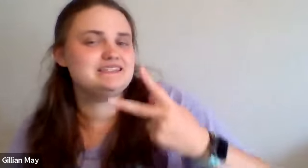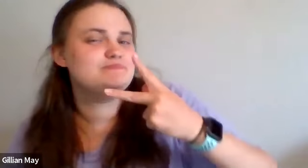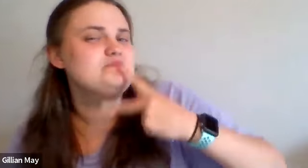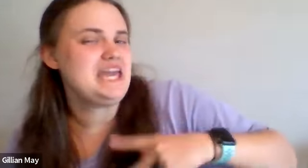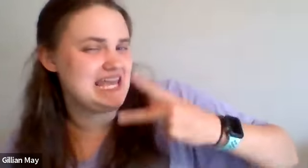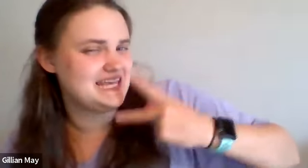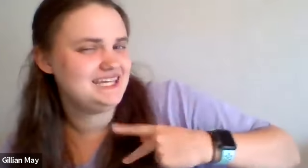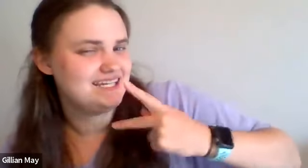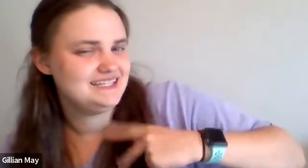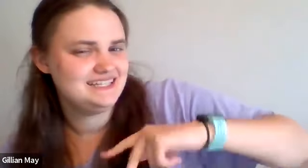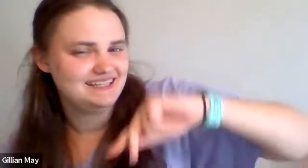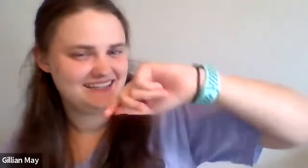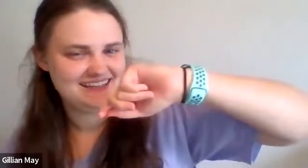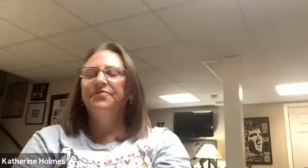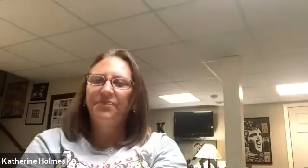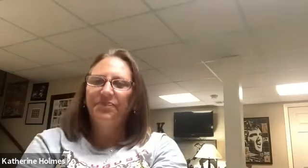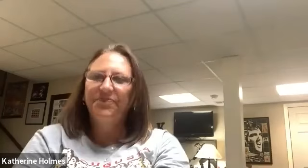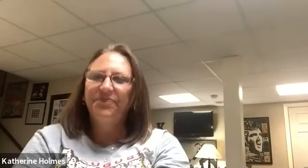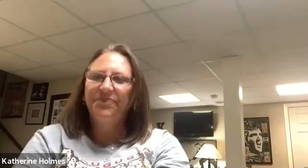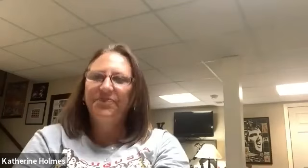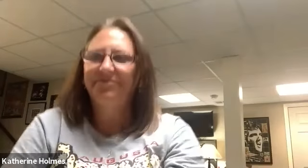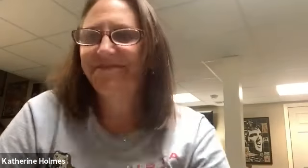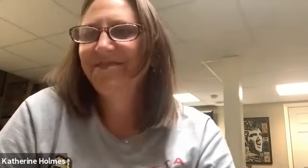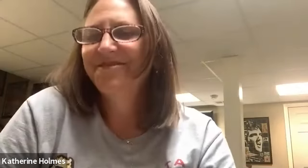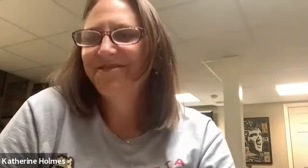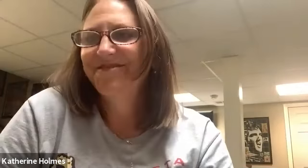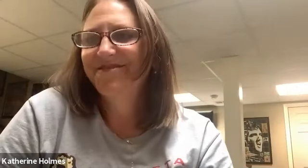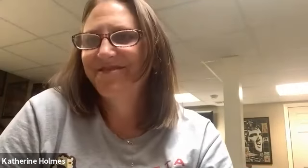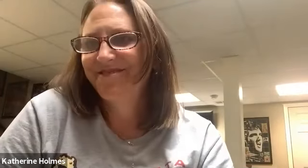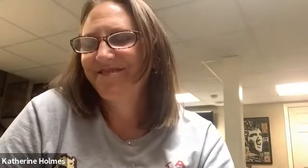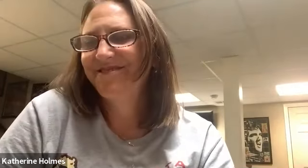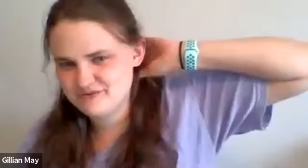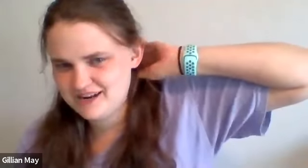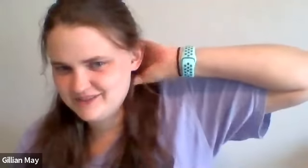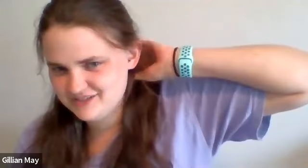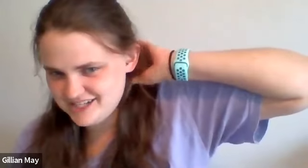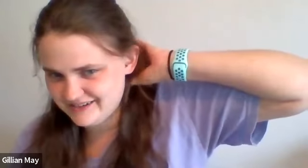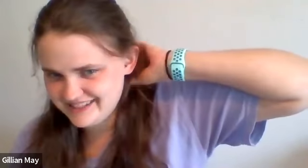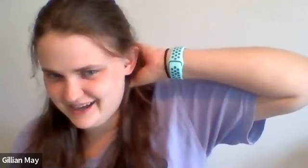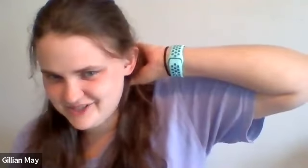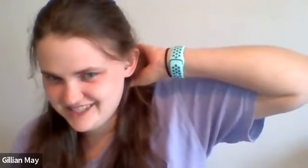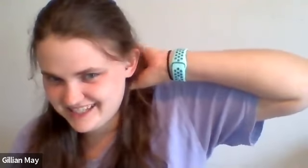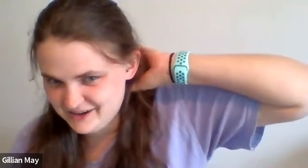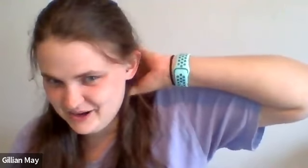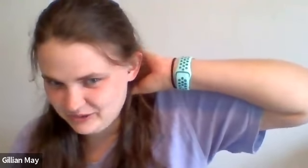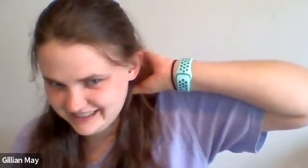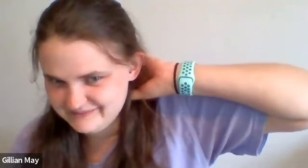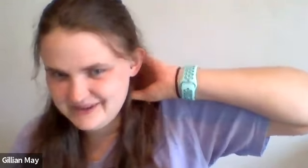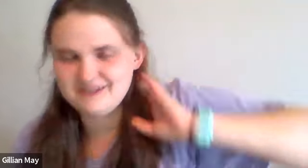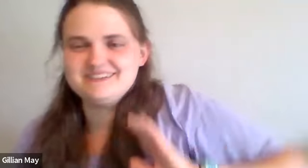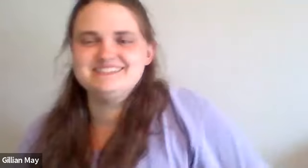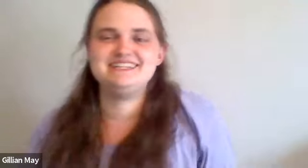is pink. Okay. Which is that's why I started randomly scratching. I was like, I'm gonna just sit here and hold it. Maybe y'all can see.